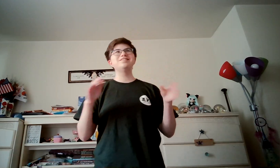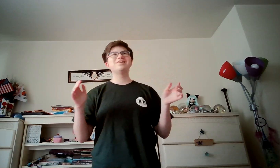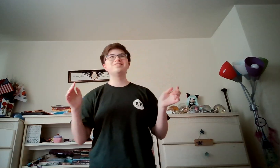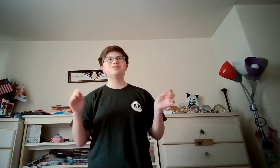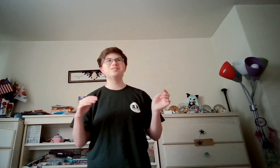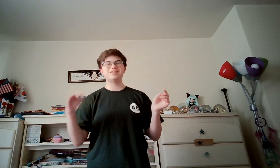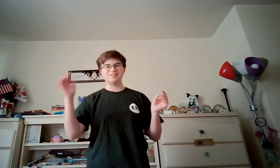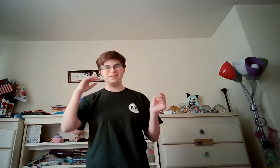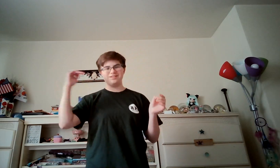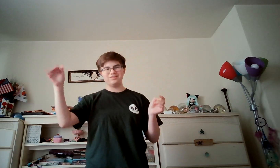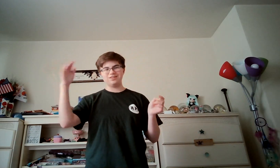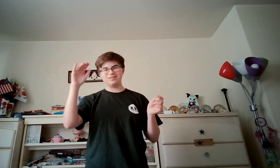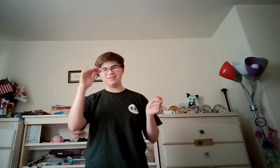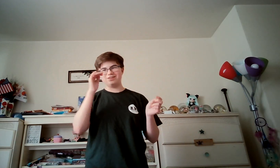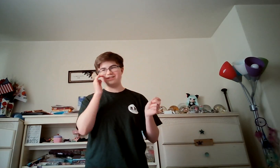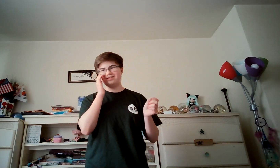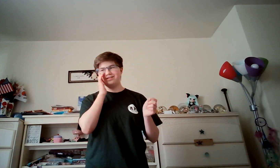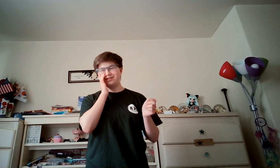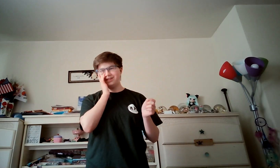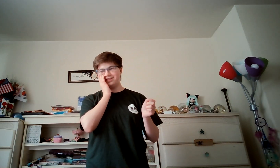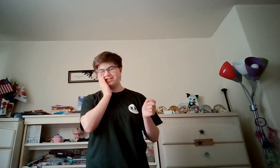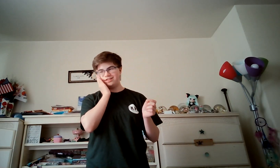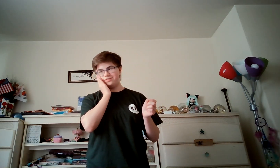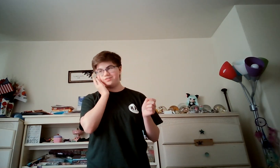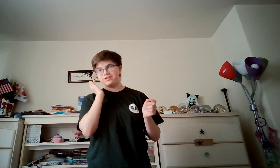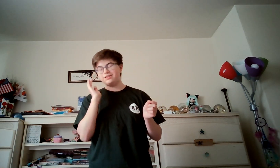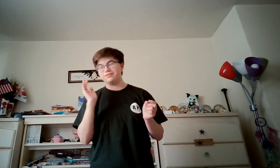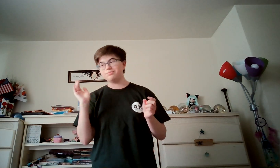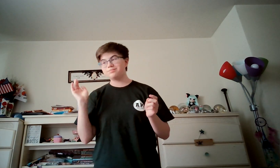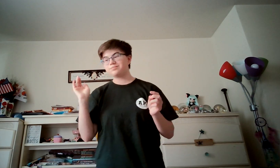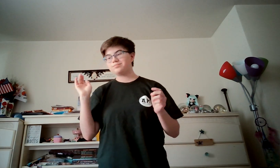because we were just, like, looking around at stuff.